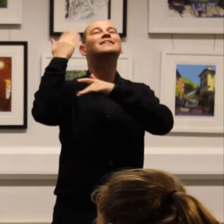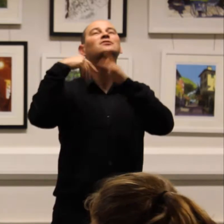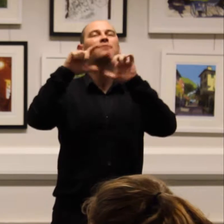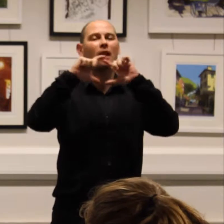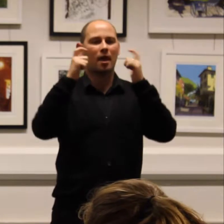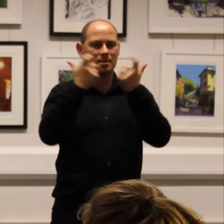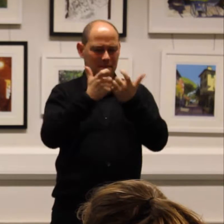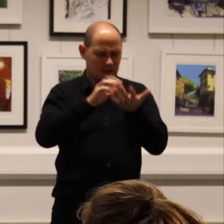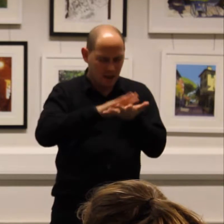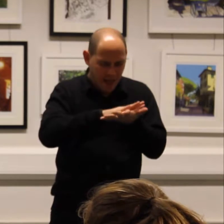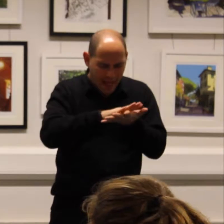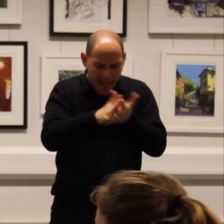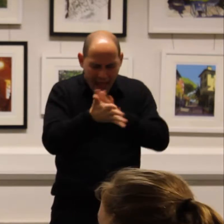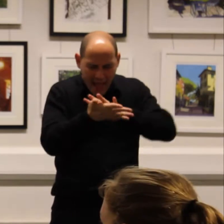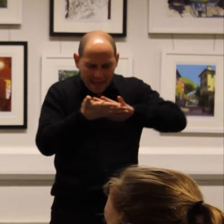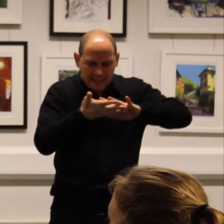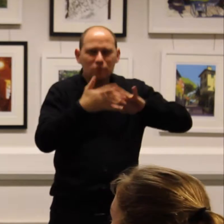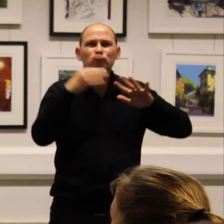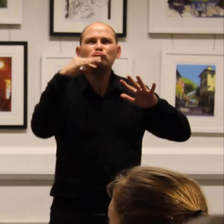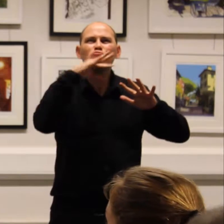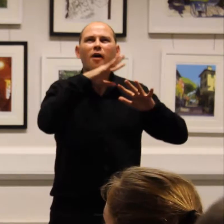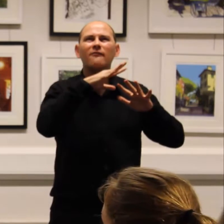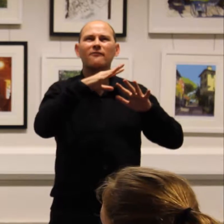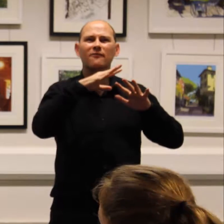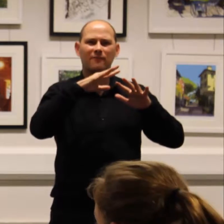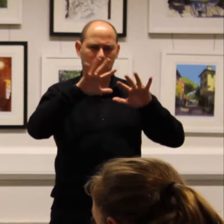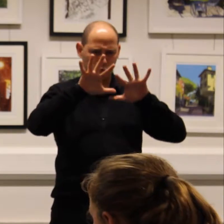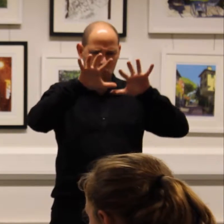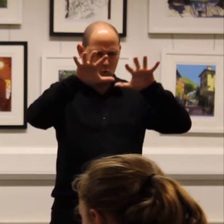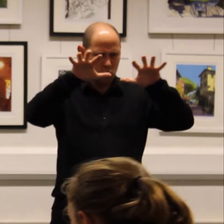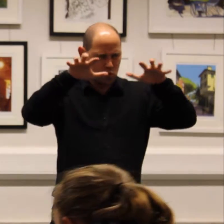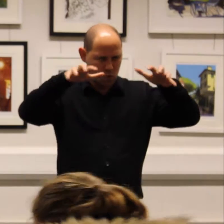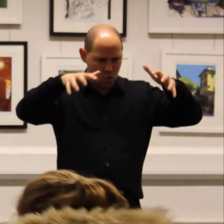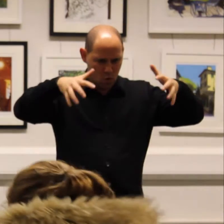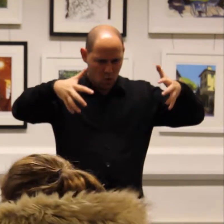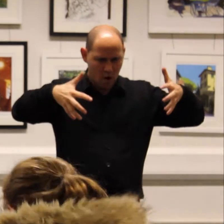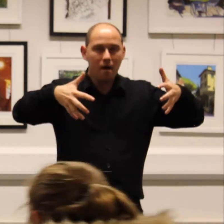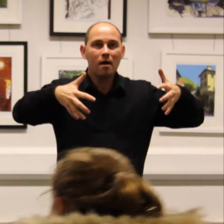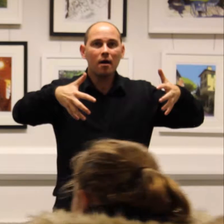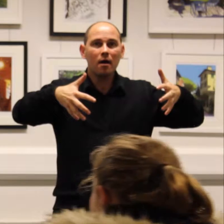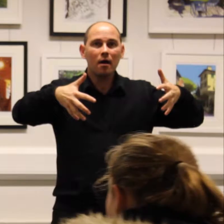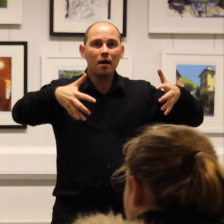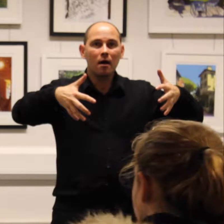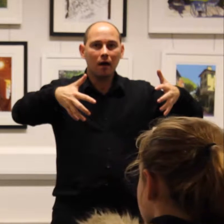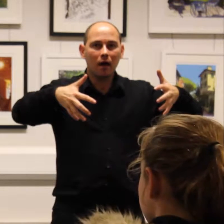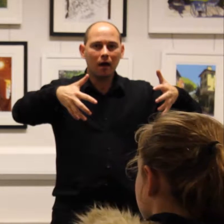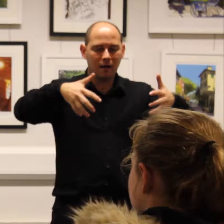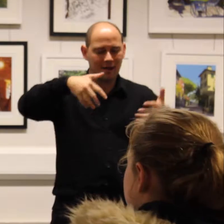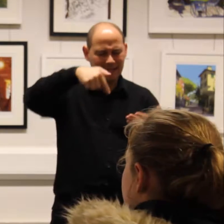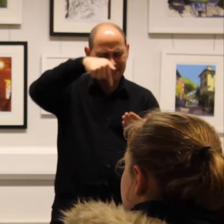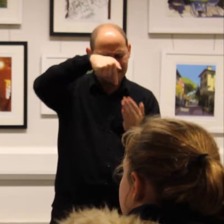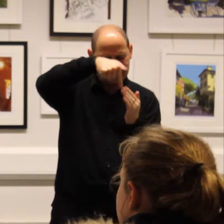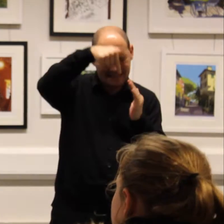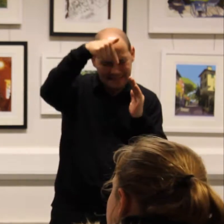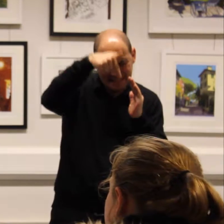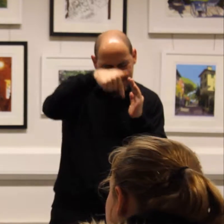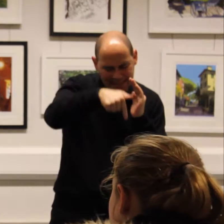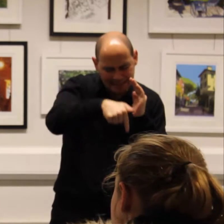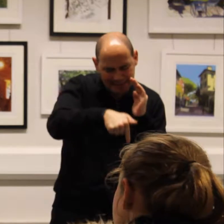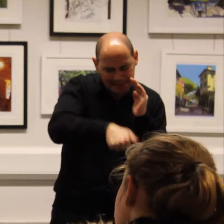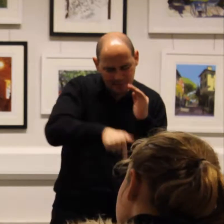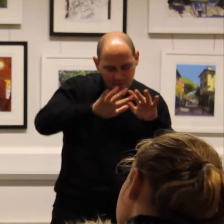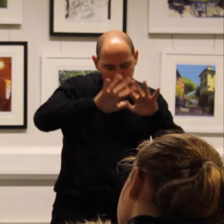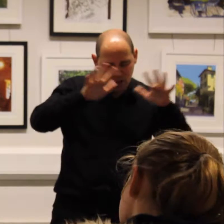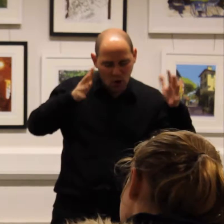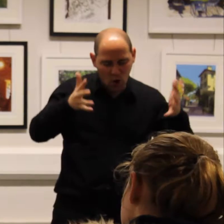hands, striding giant across the earth, and from deep within the earth, the squelch